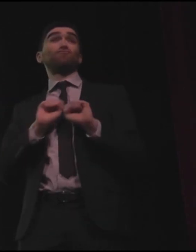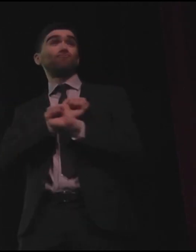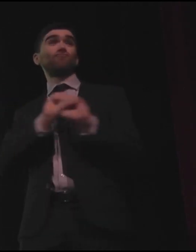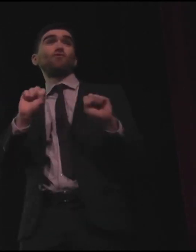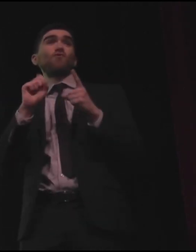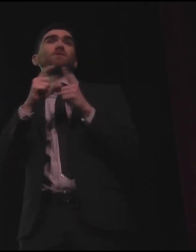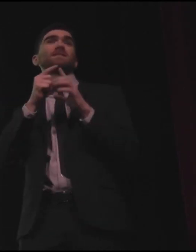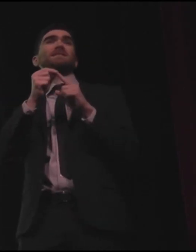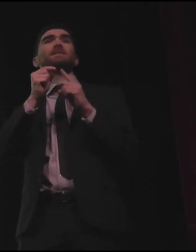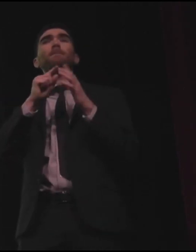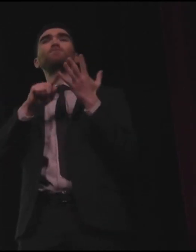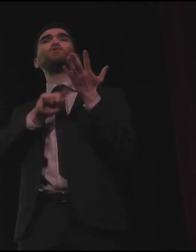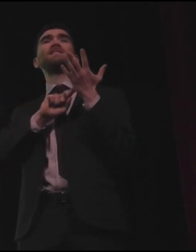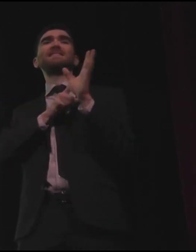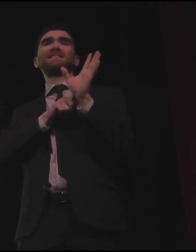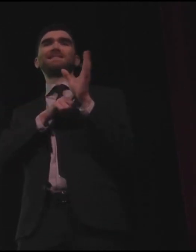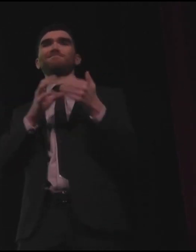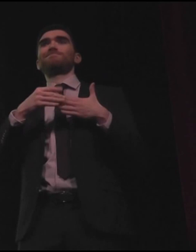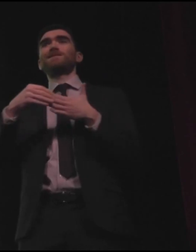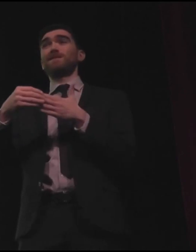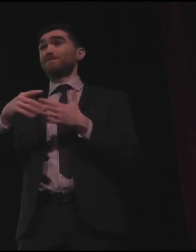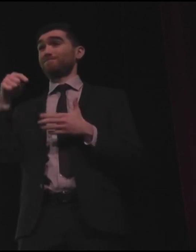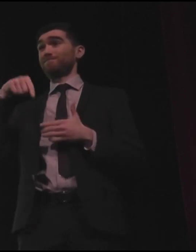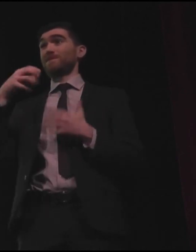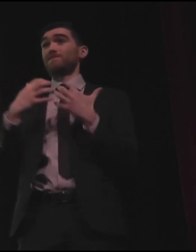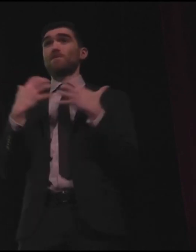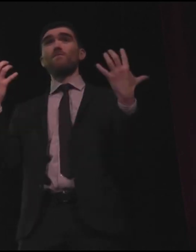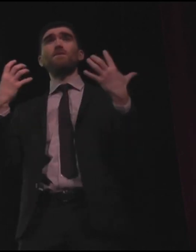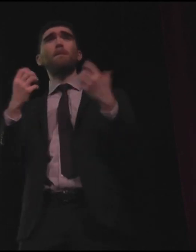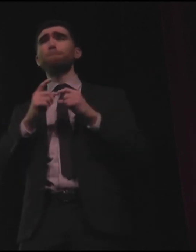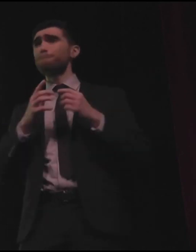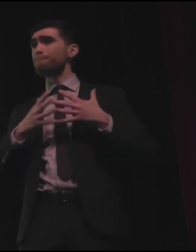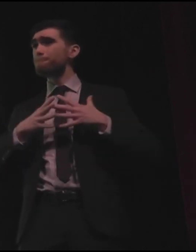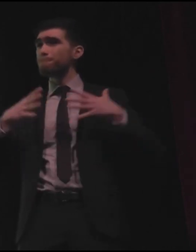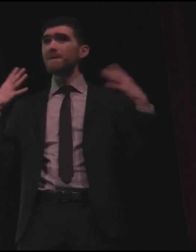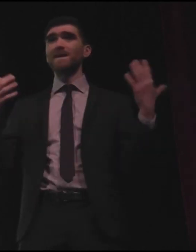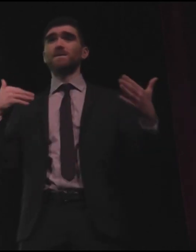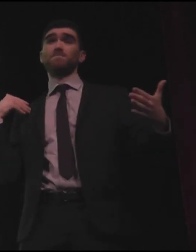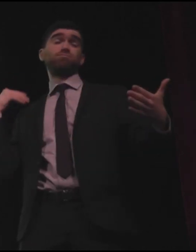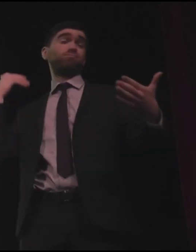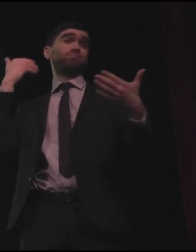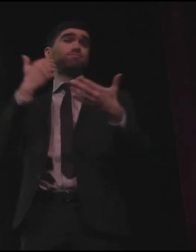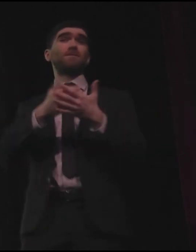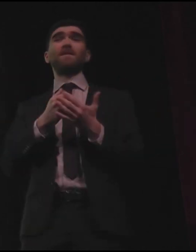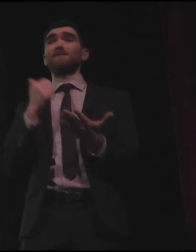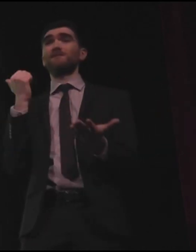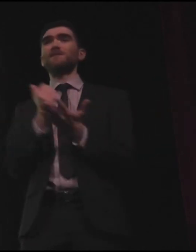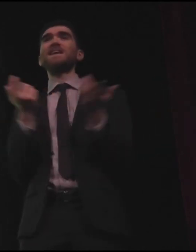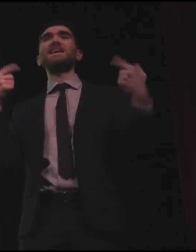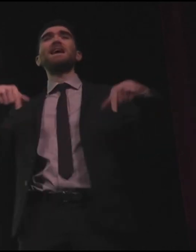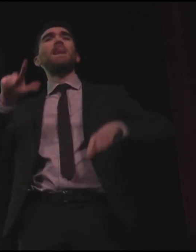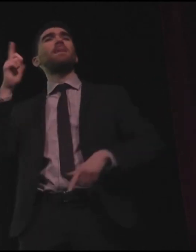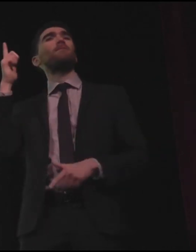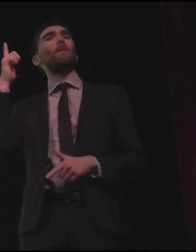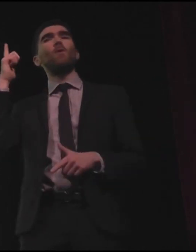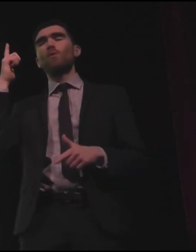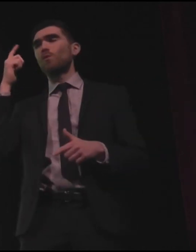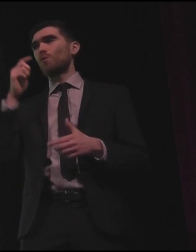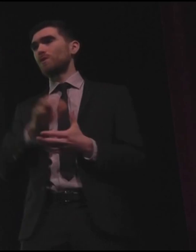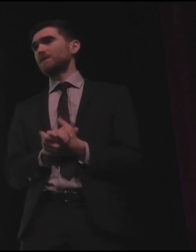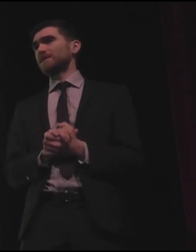And it's great to be here in Liverpool. Although my initial inspiration about the importance of the environment